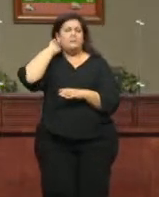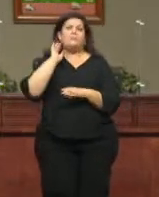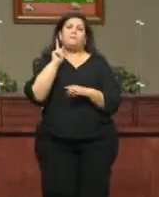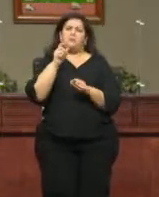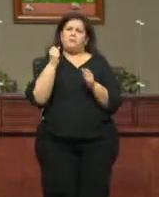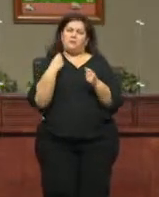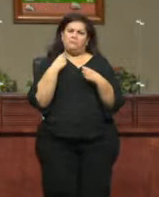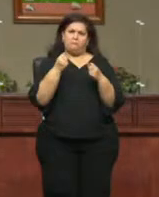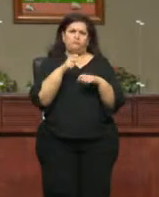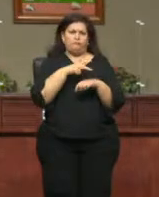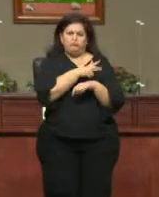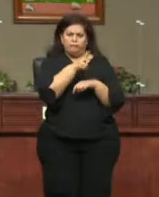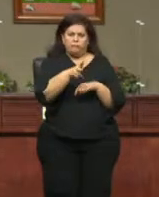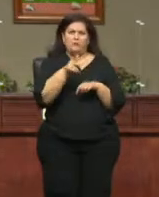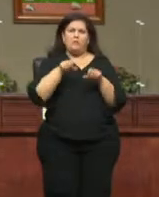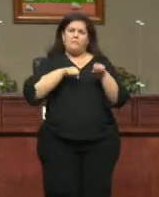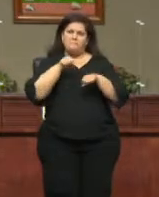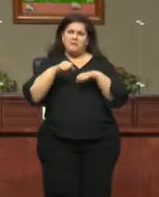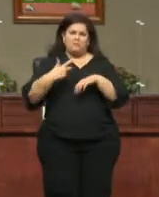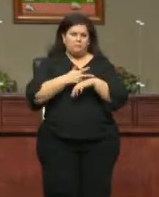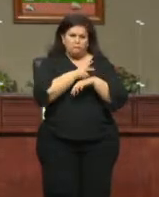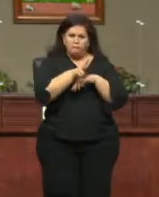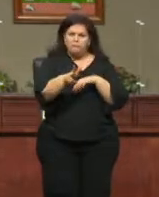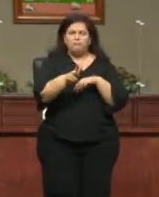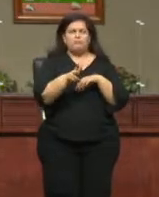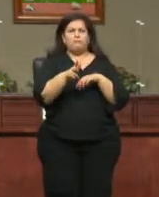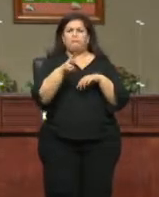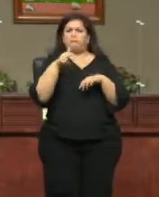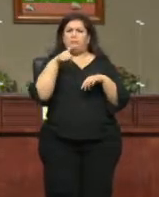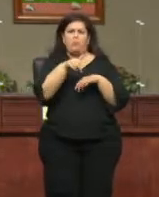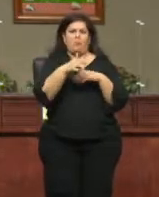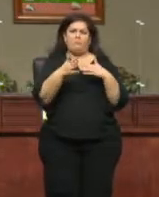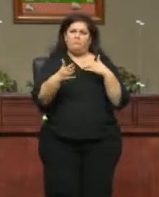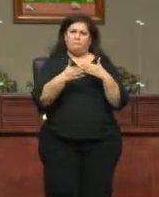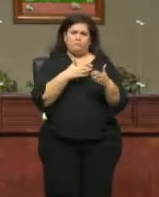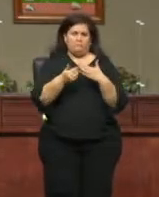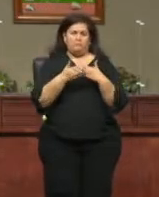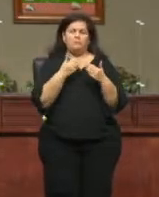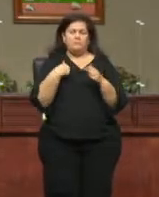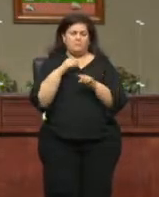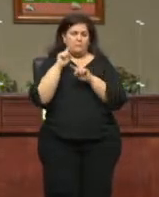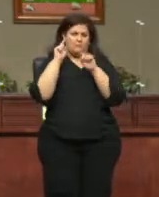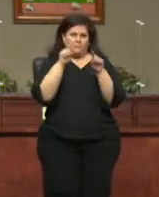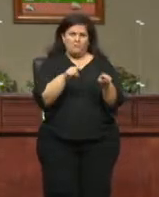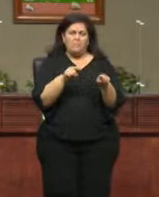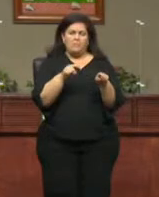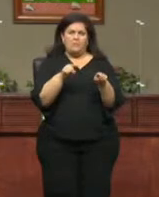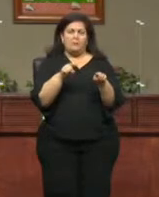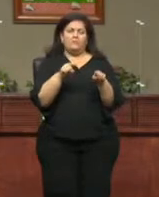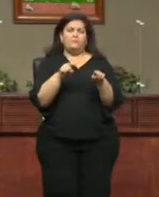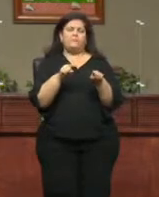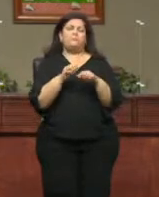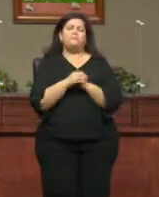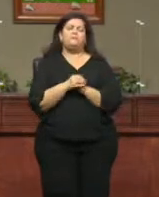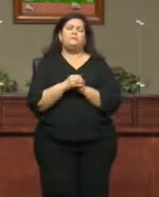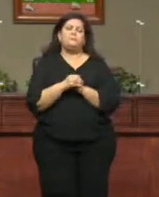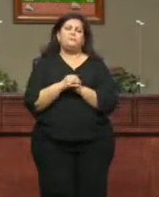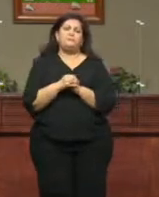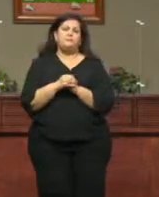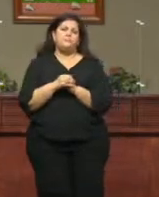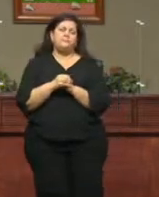drive-through lane, or you can bicycle there if you choose to, or walk